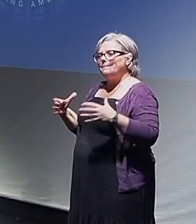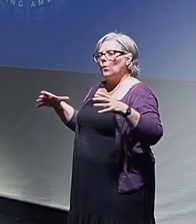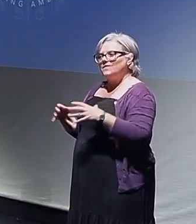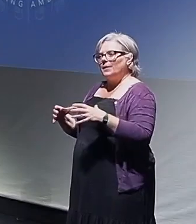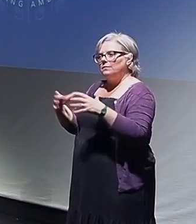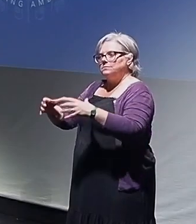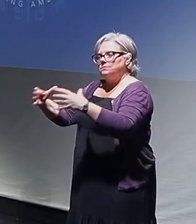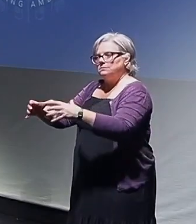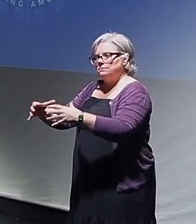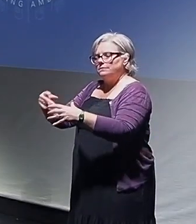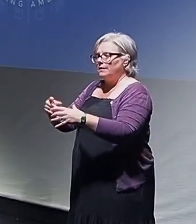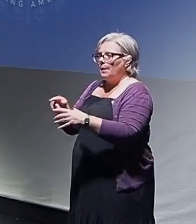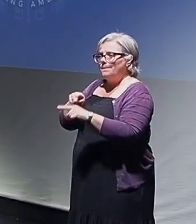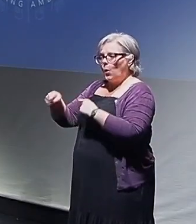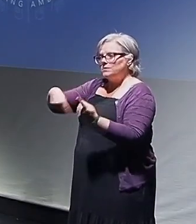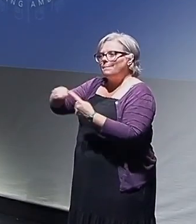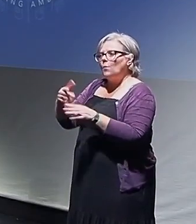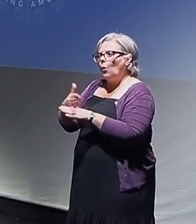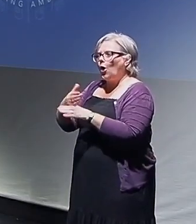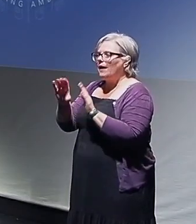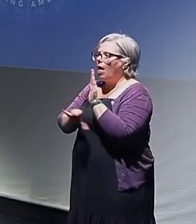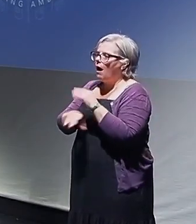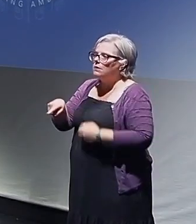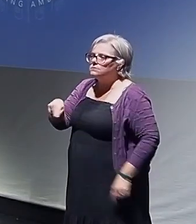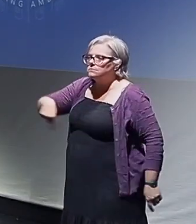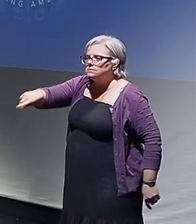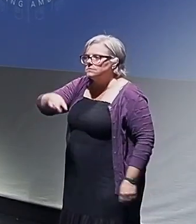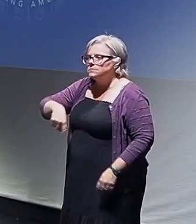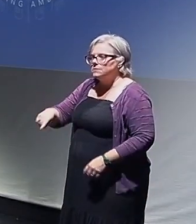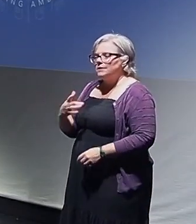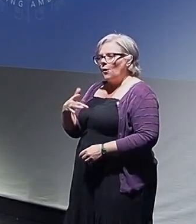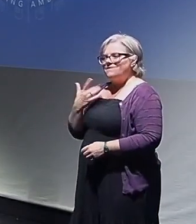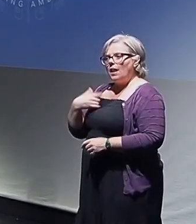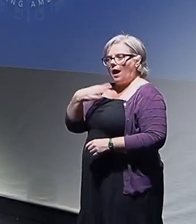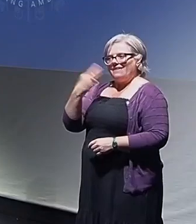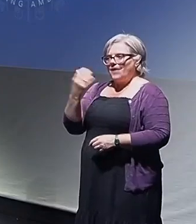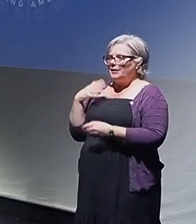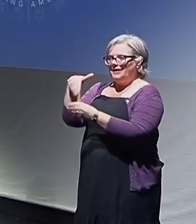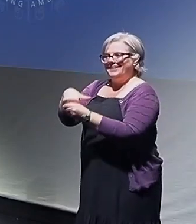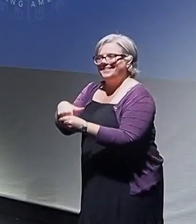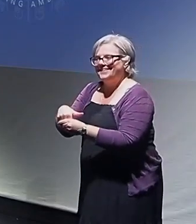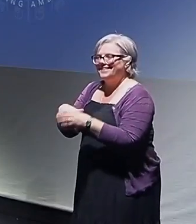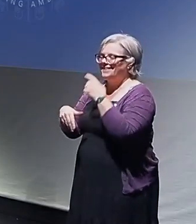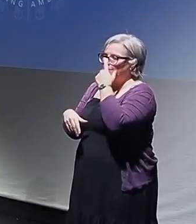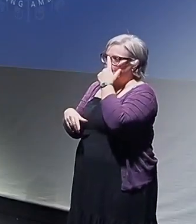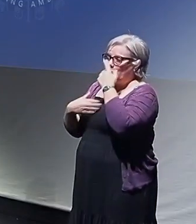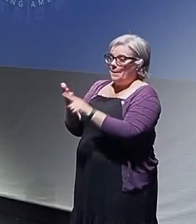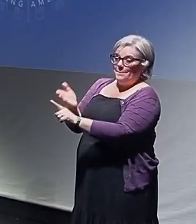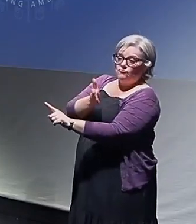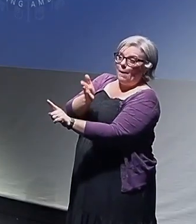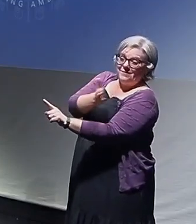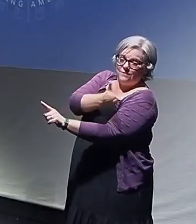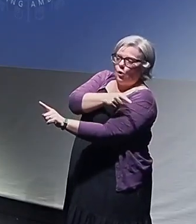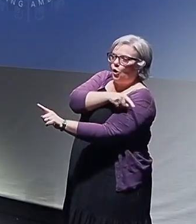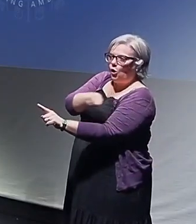of them were predominantly working class. It felt like they were inviting me in. Before that, every artist I